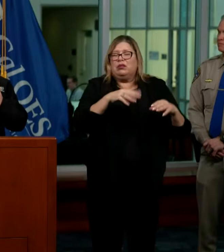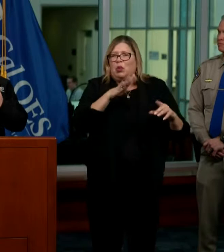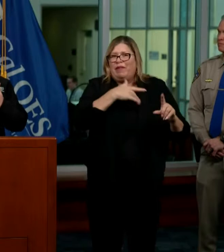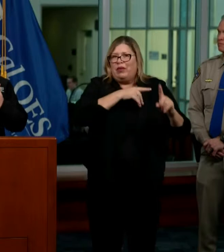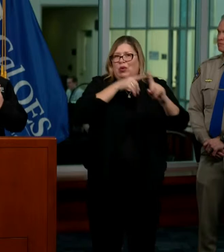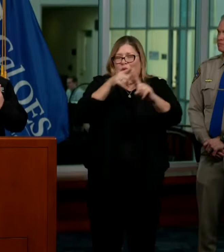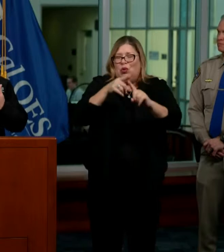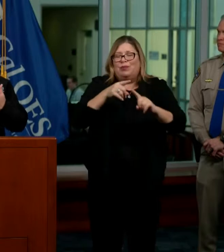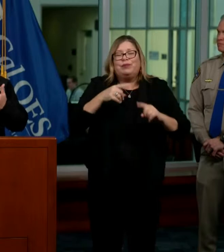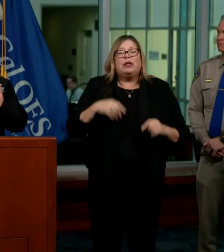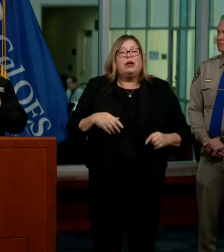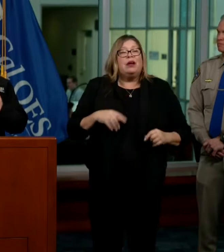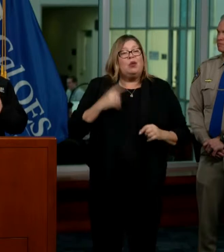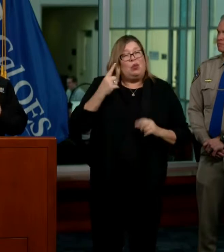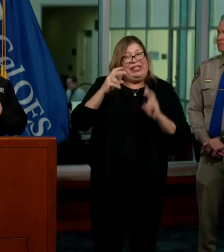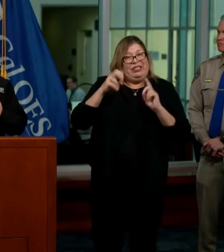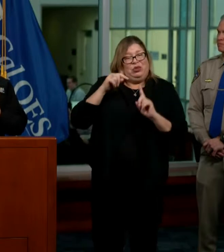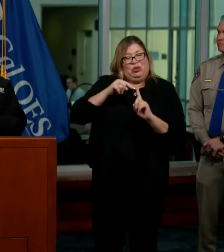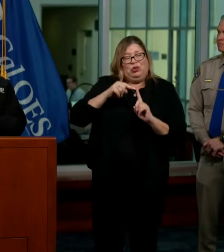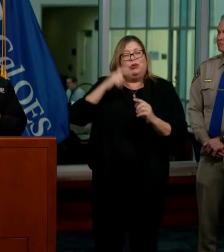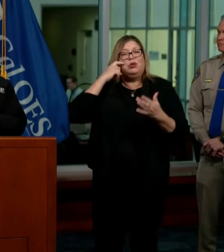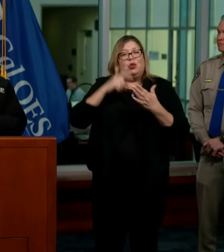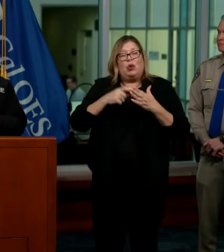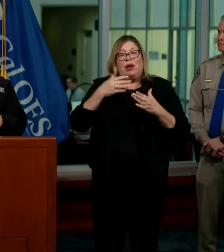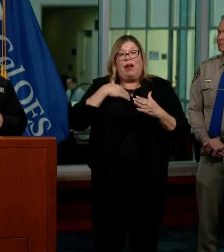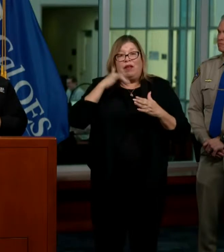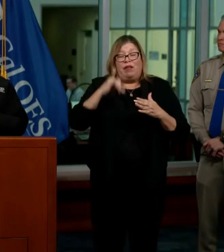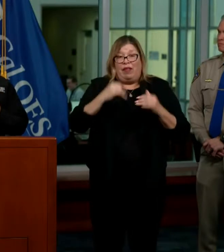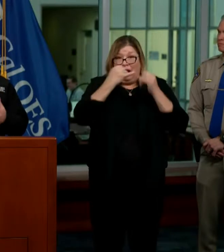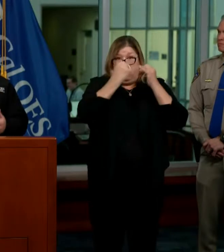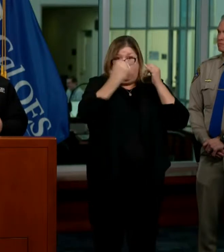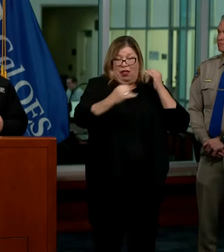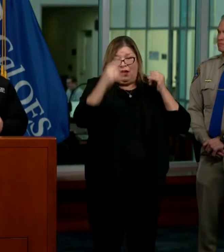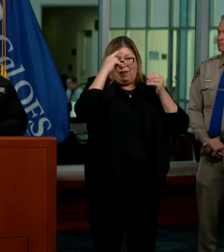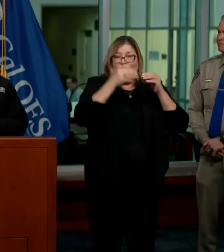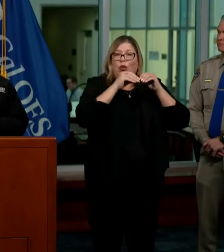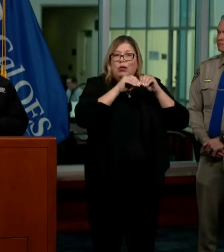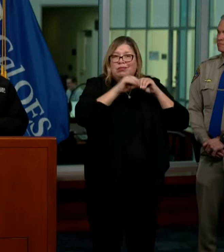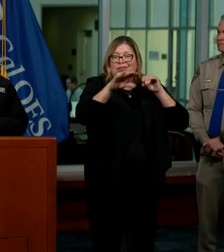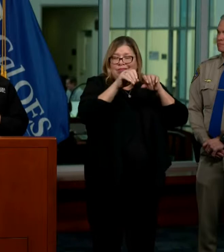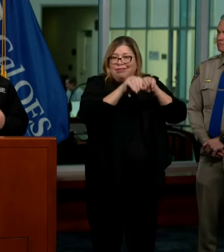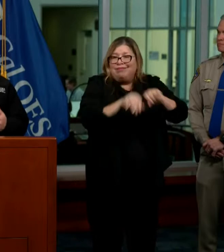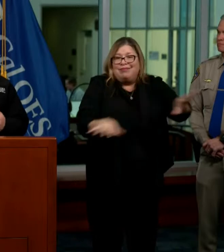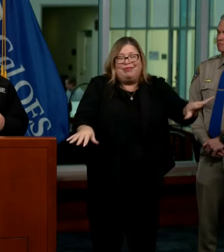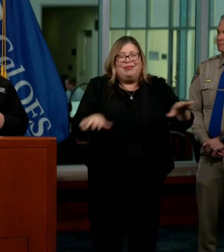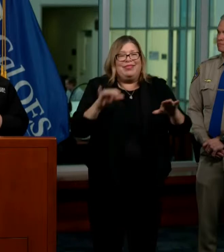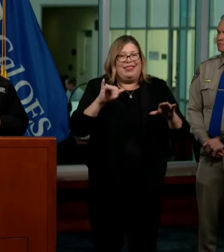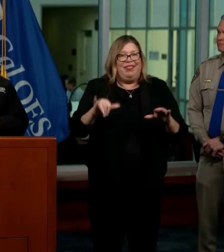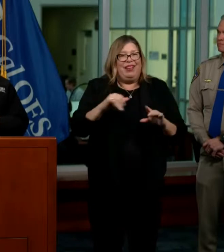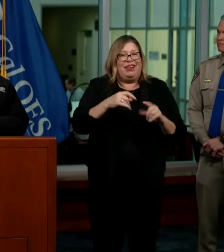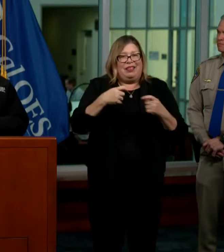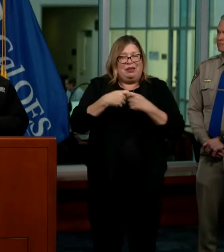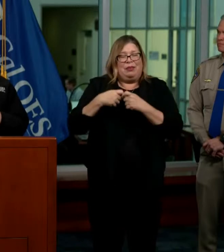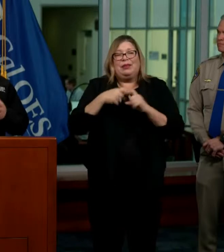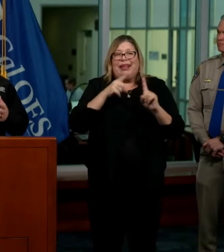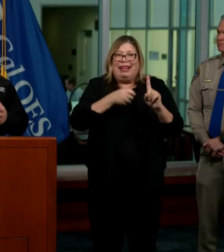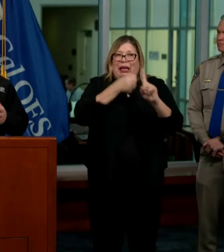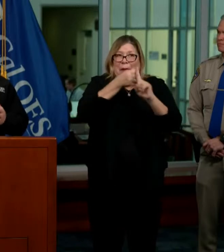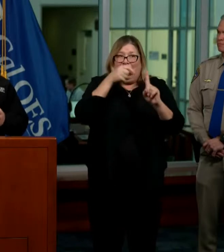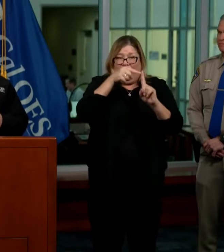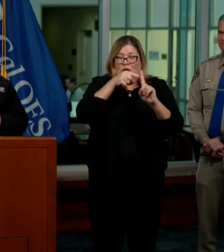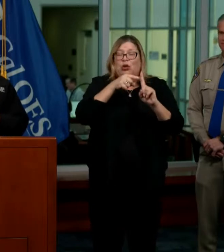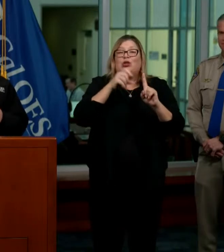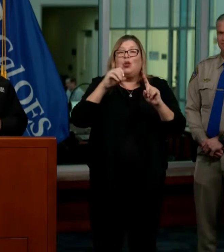some transmission line that was impacted, and so they tripped off, and some of it is when they hook it